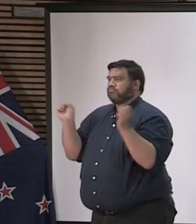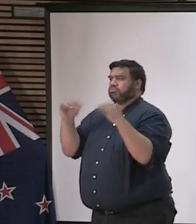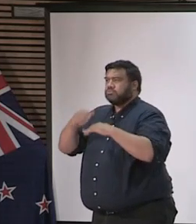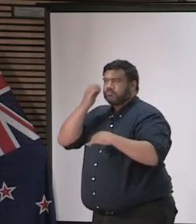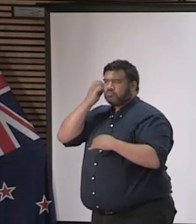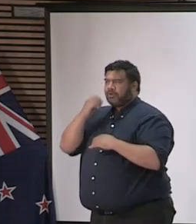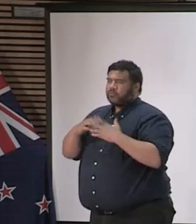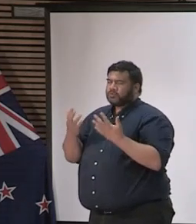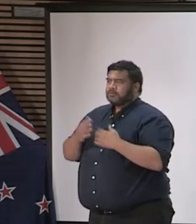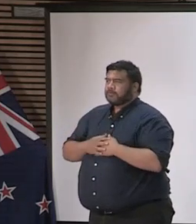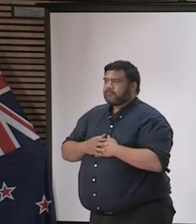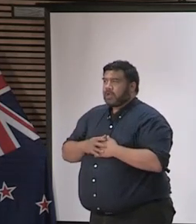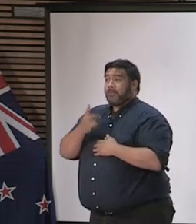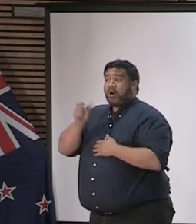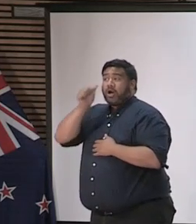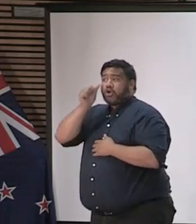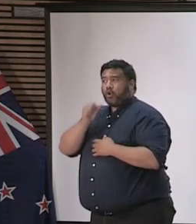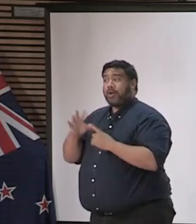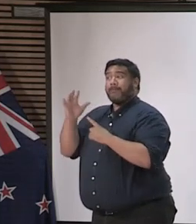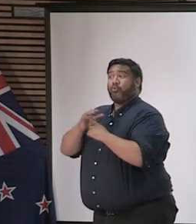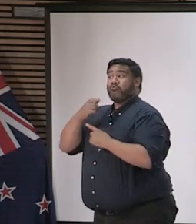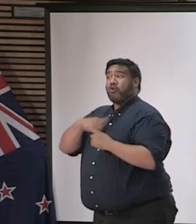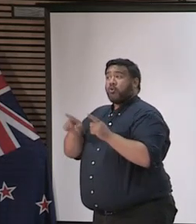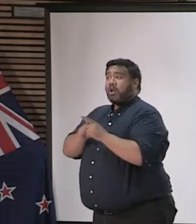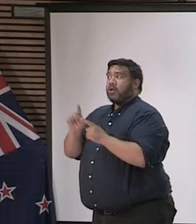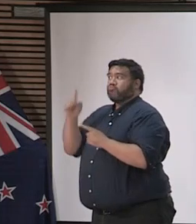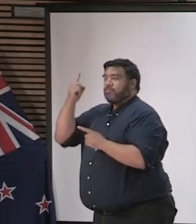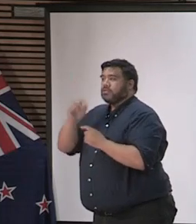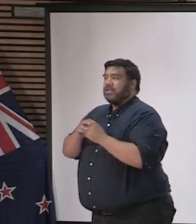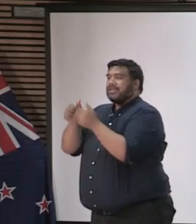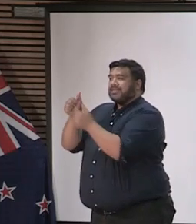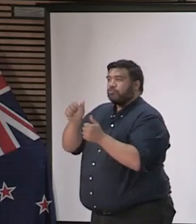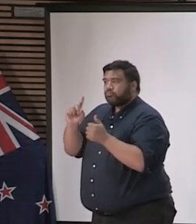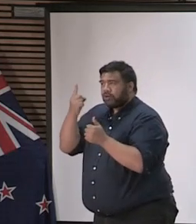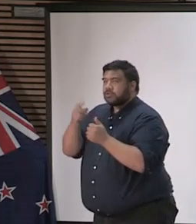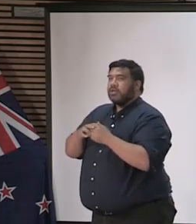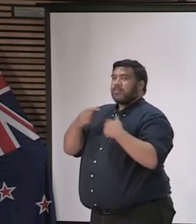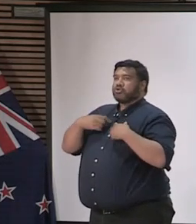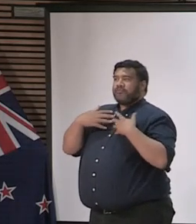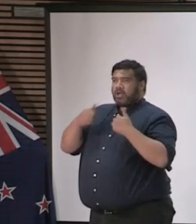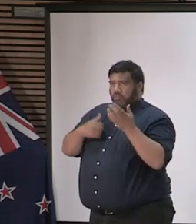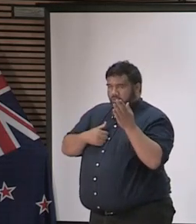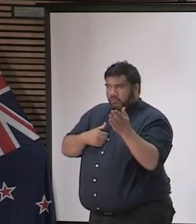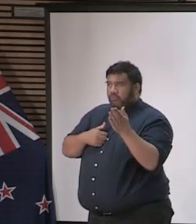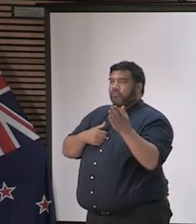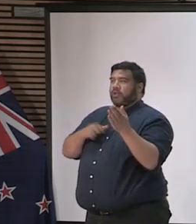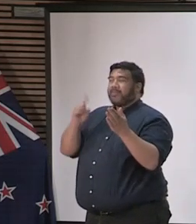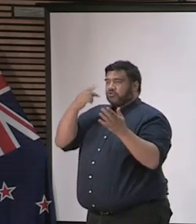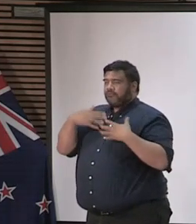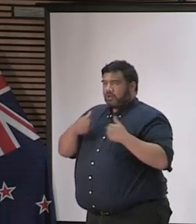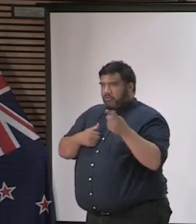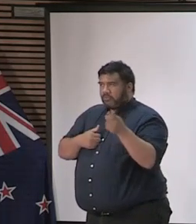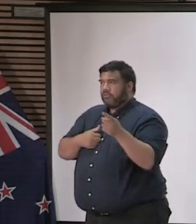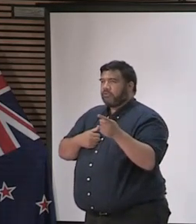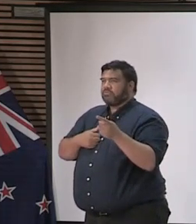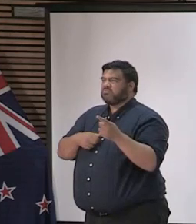my understanding is that key roles like the Deputy Prime Minister, the Minister of Health, and then obviously the ministers who you've seen quite a bit of in the last few